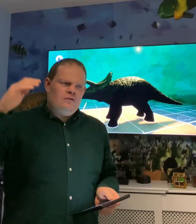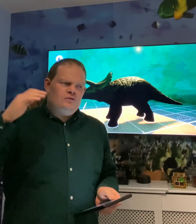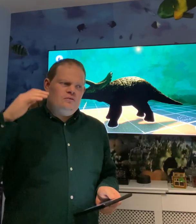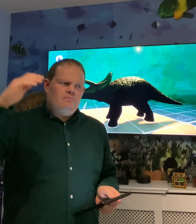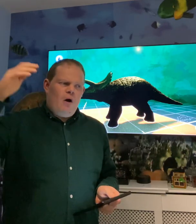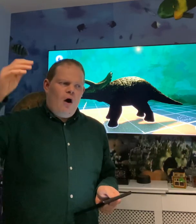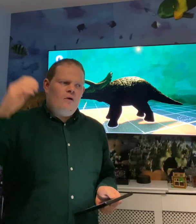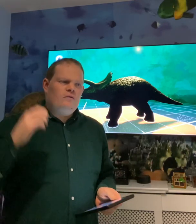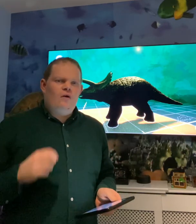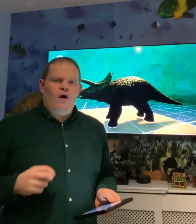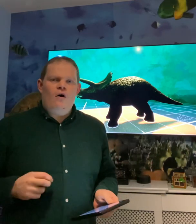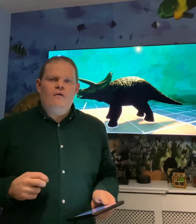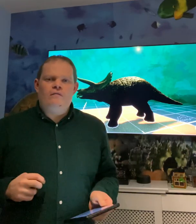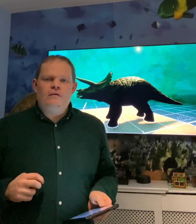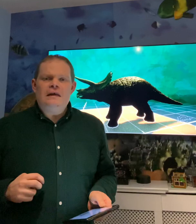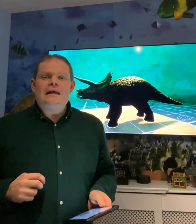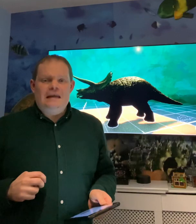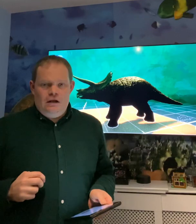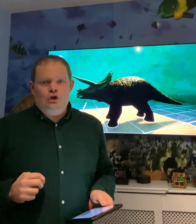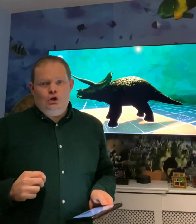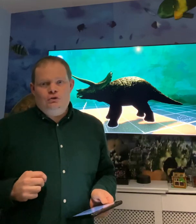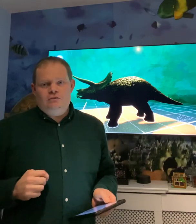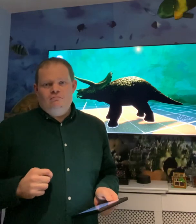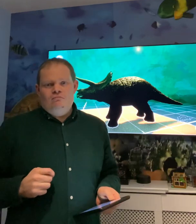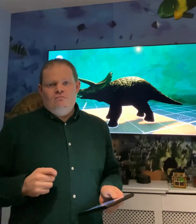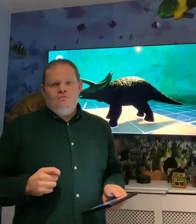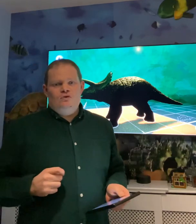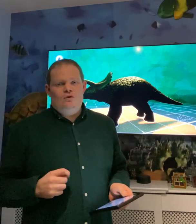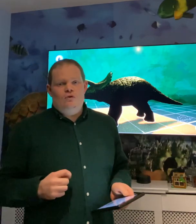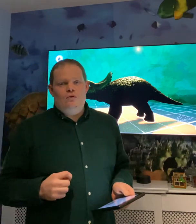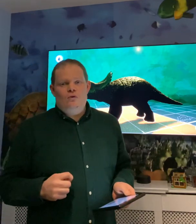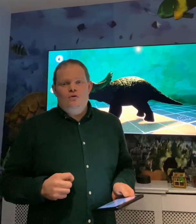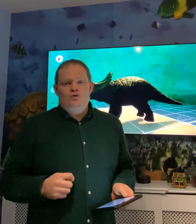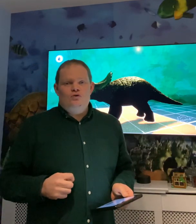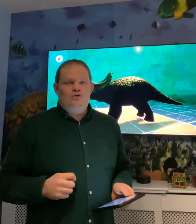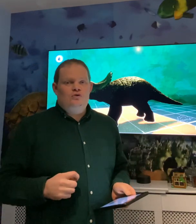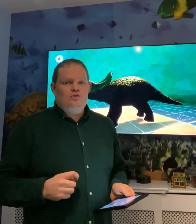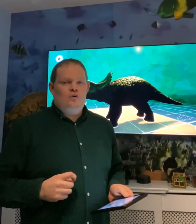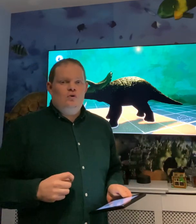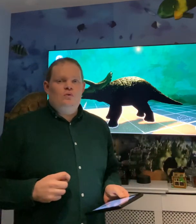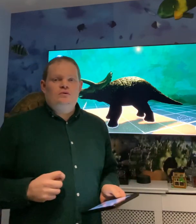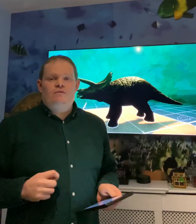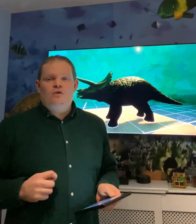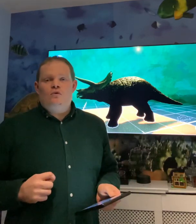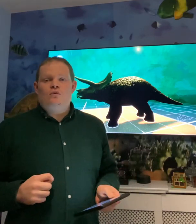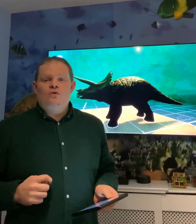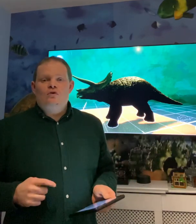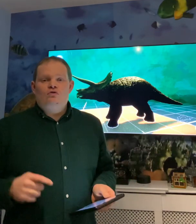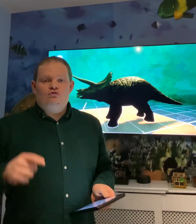some parts of England. So there was a few